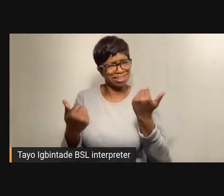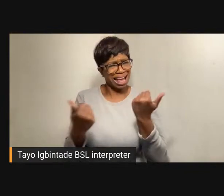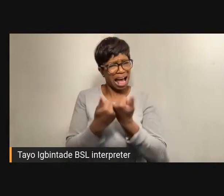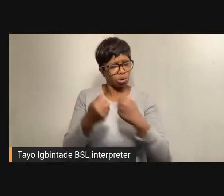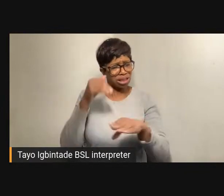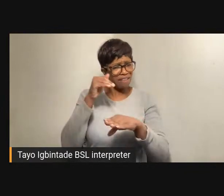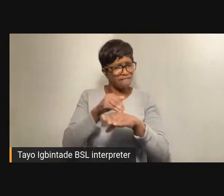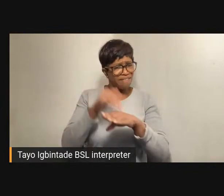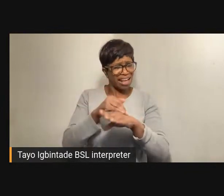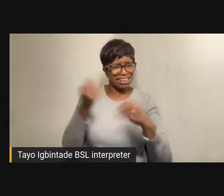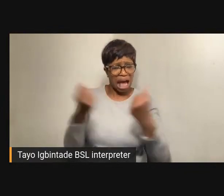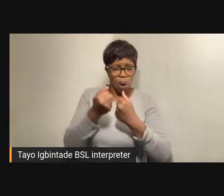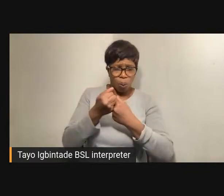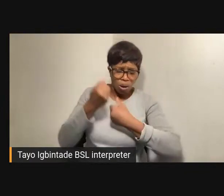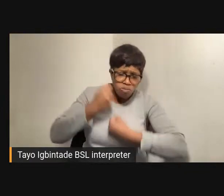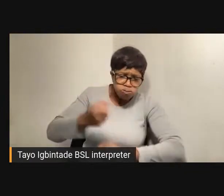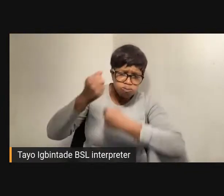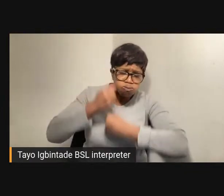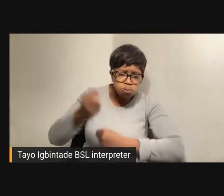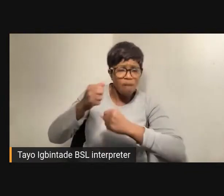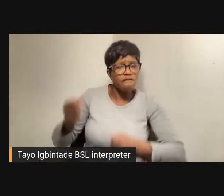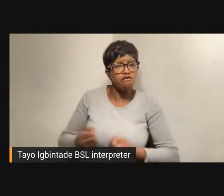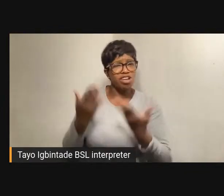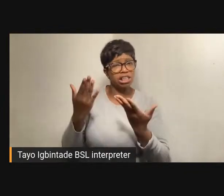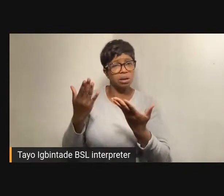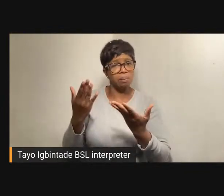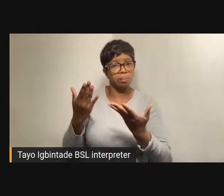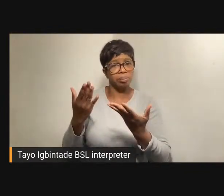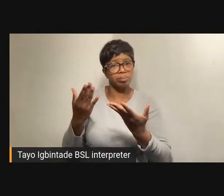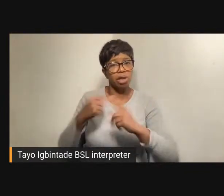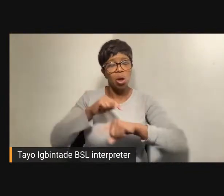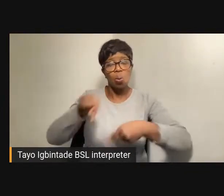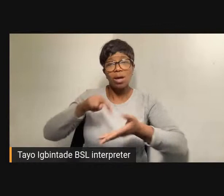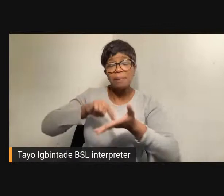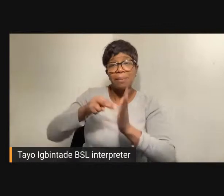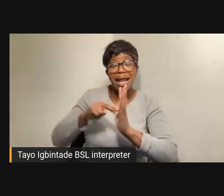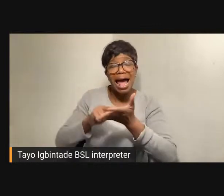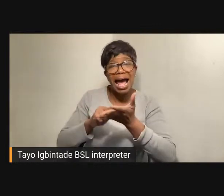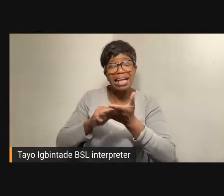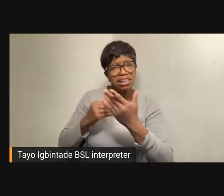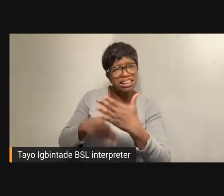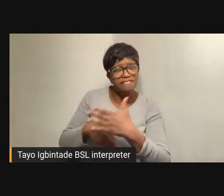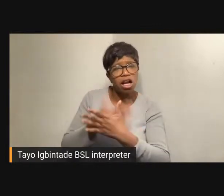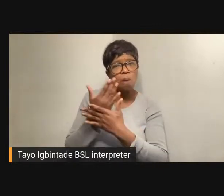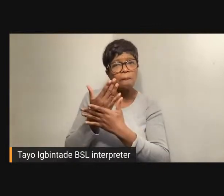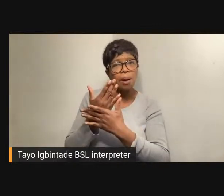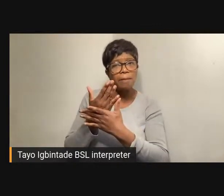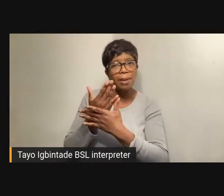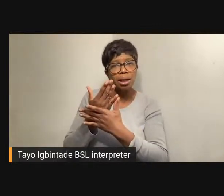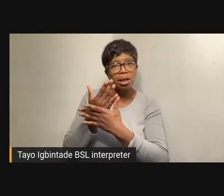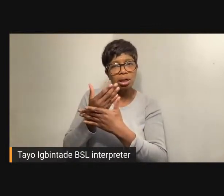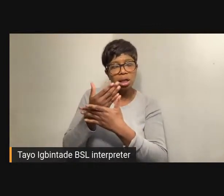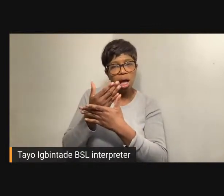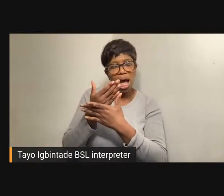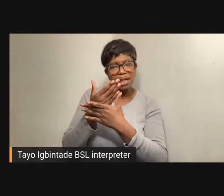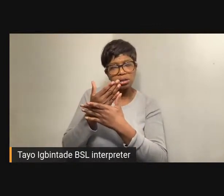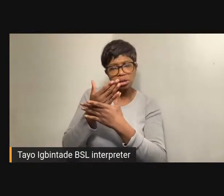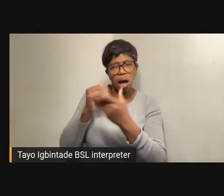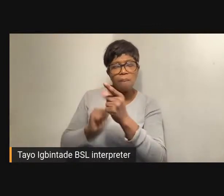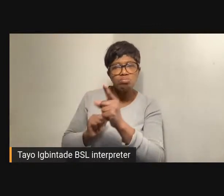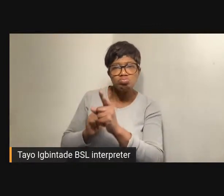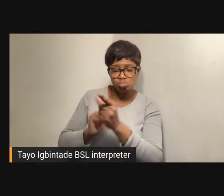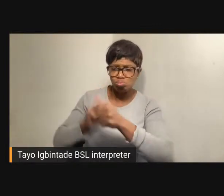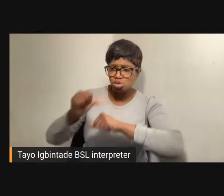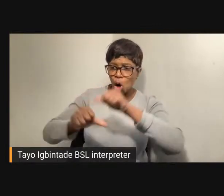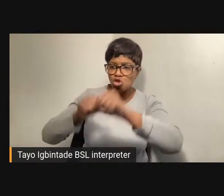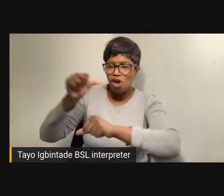today? We plan development and measure progress against Western standards, even